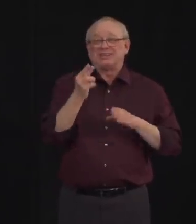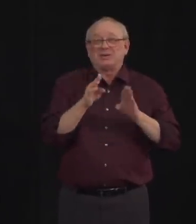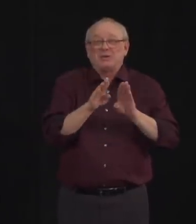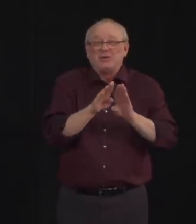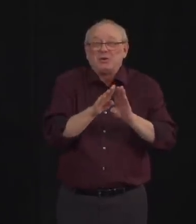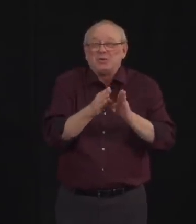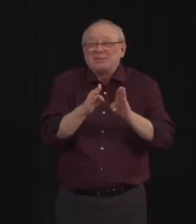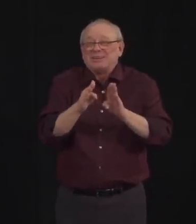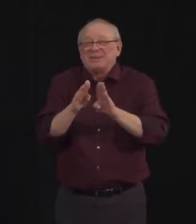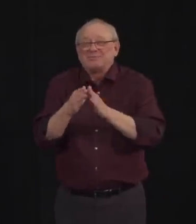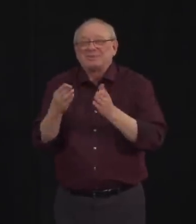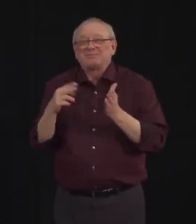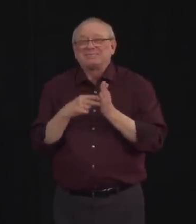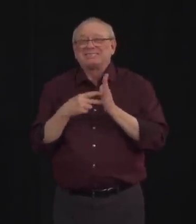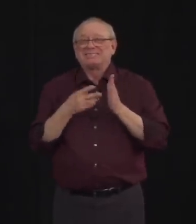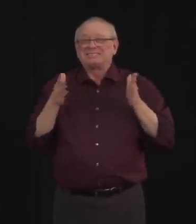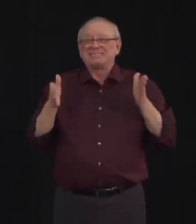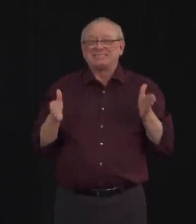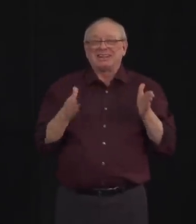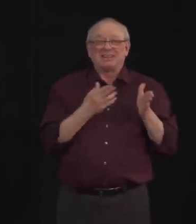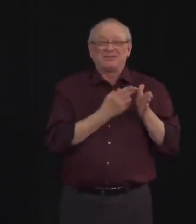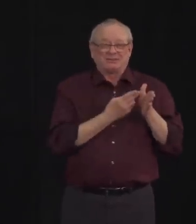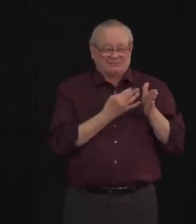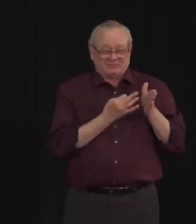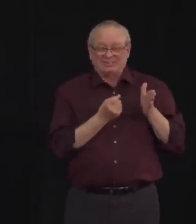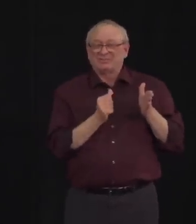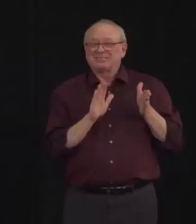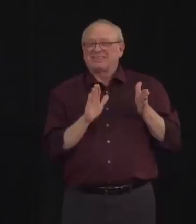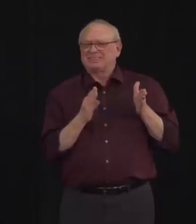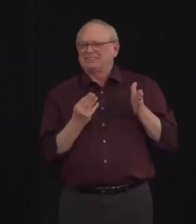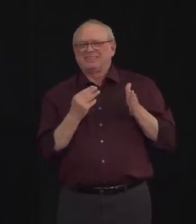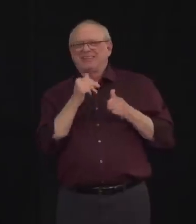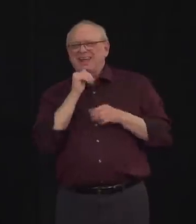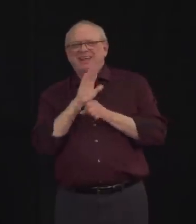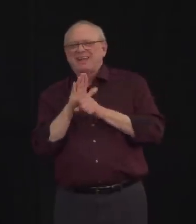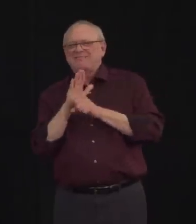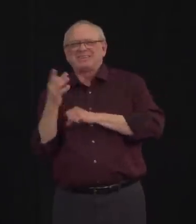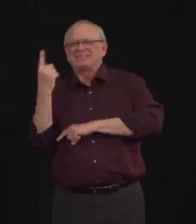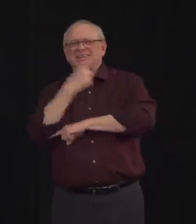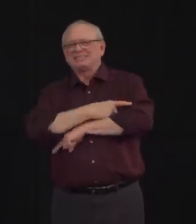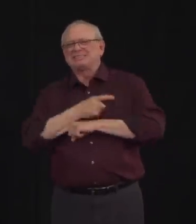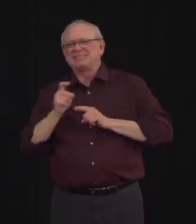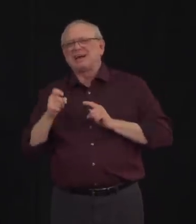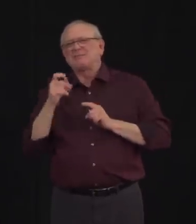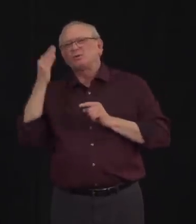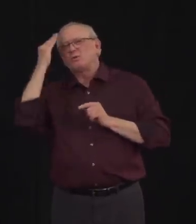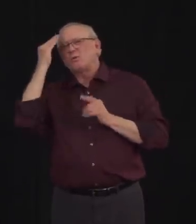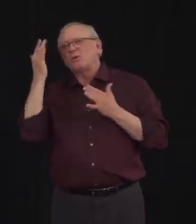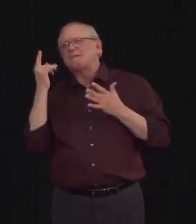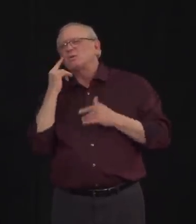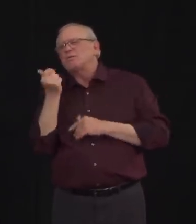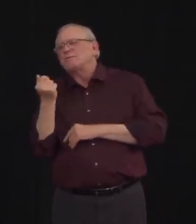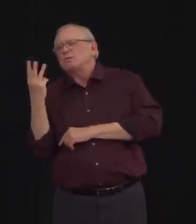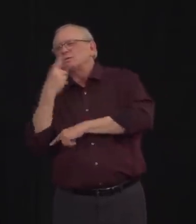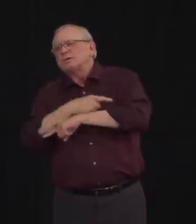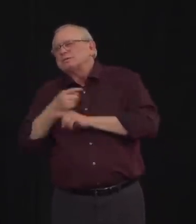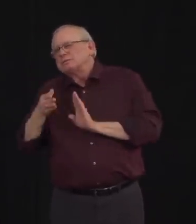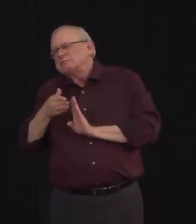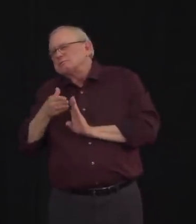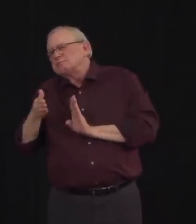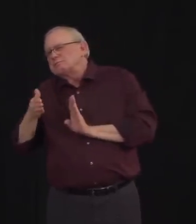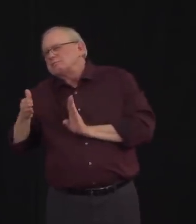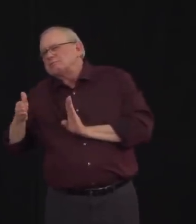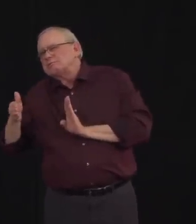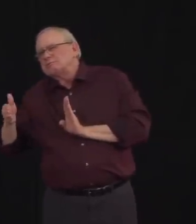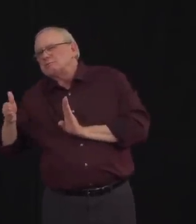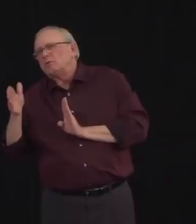understanding of what the impact of that initial phase of opening has been by midweek. And so I expect over the next couple of days, as we see the daily